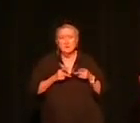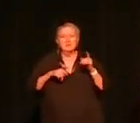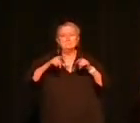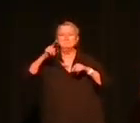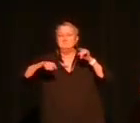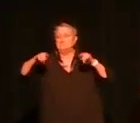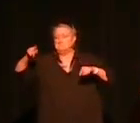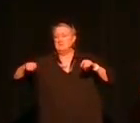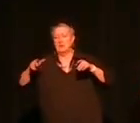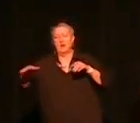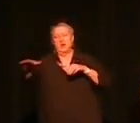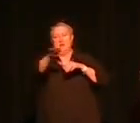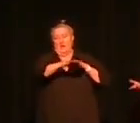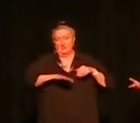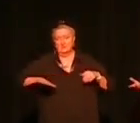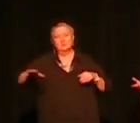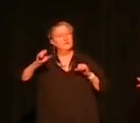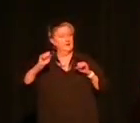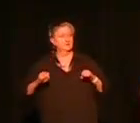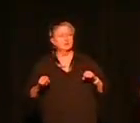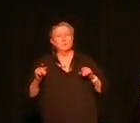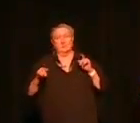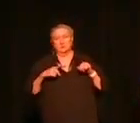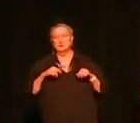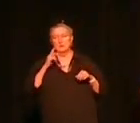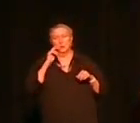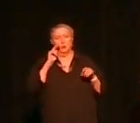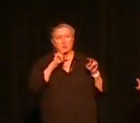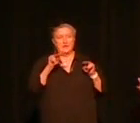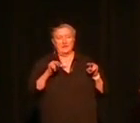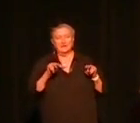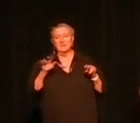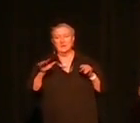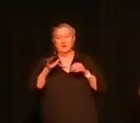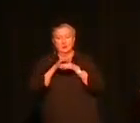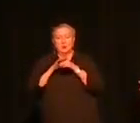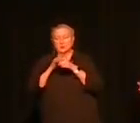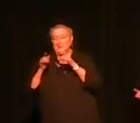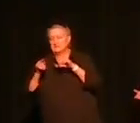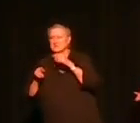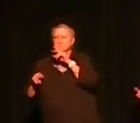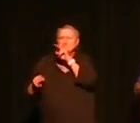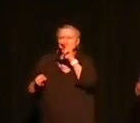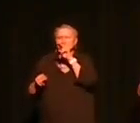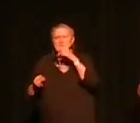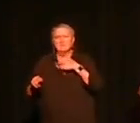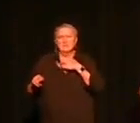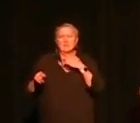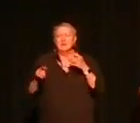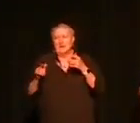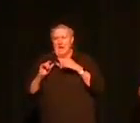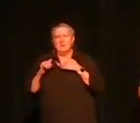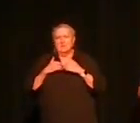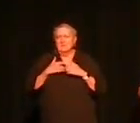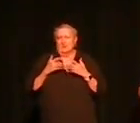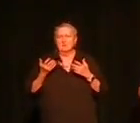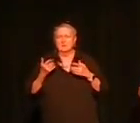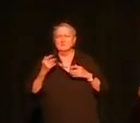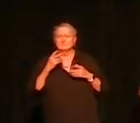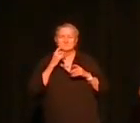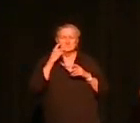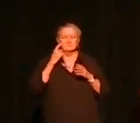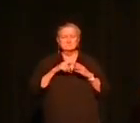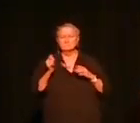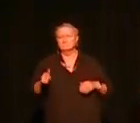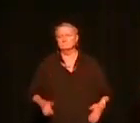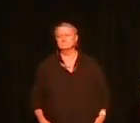throughout that region. So people should look at their local conditions, what they're seeing, and also